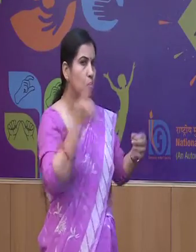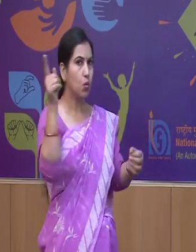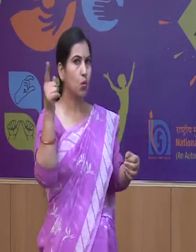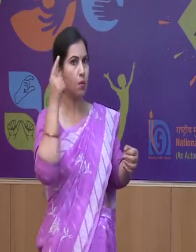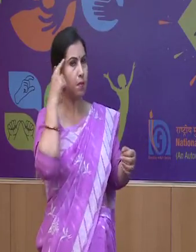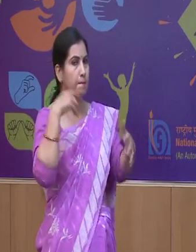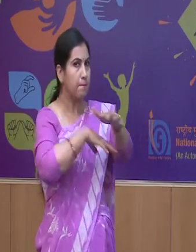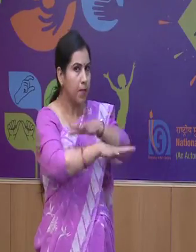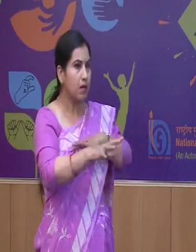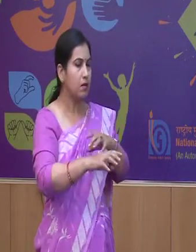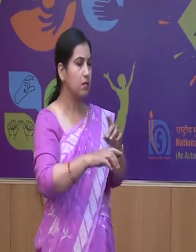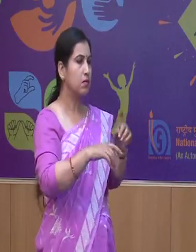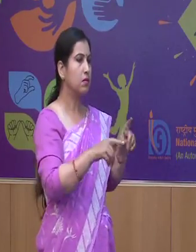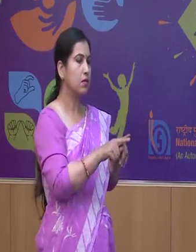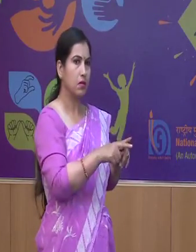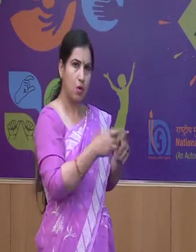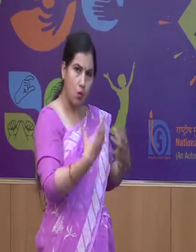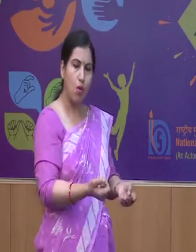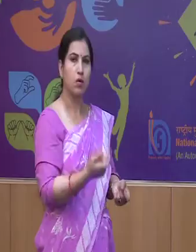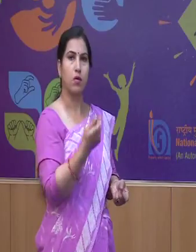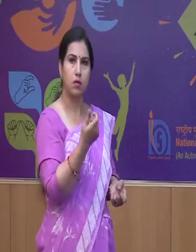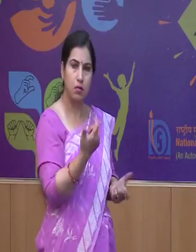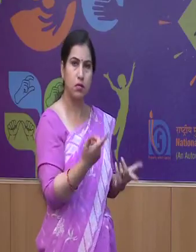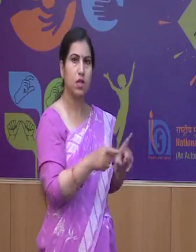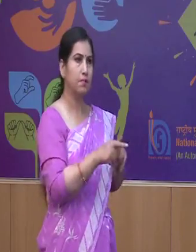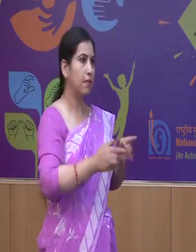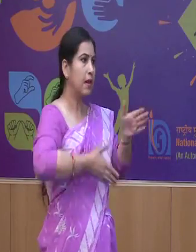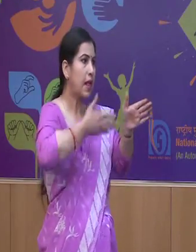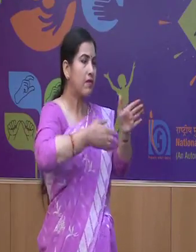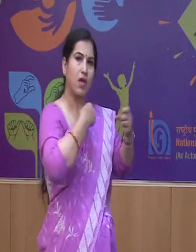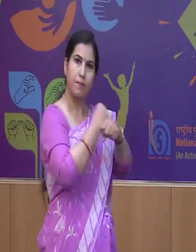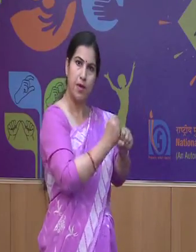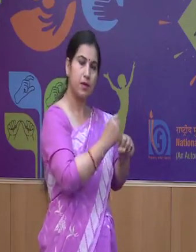of the company like the construction of railways in India.